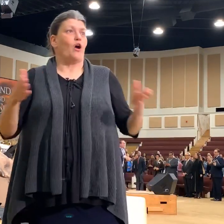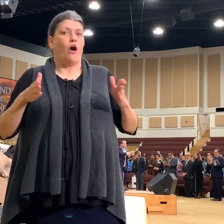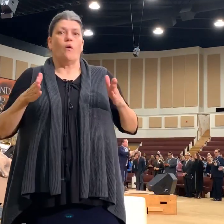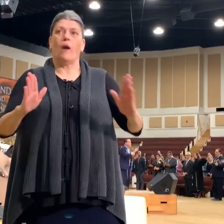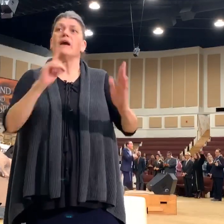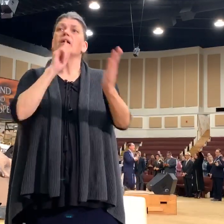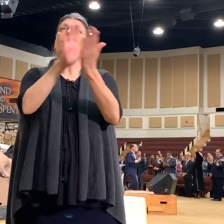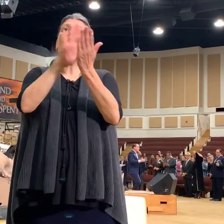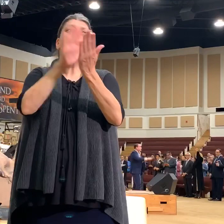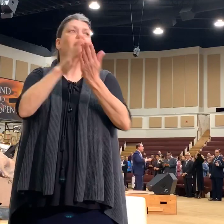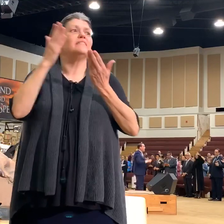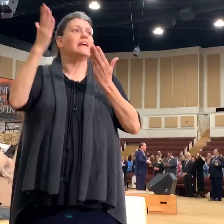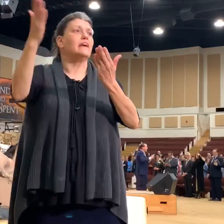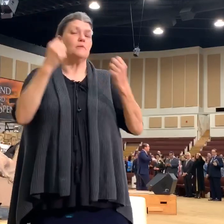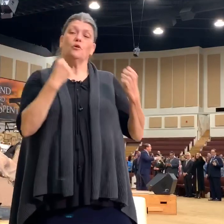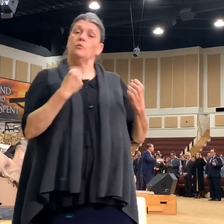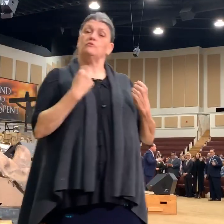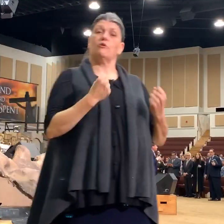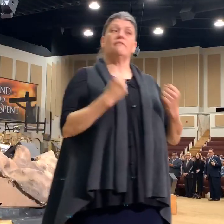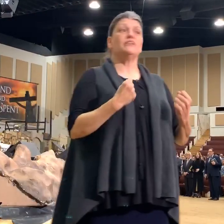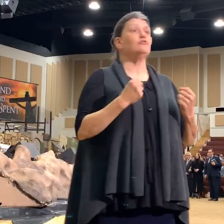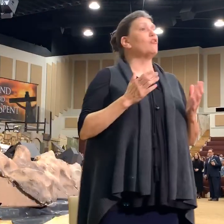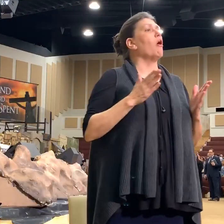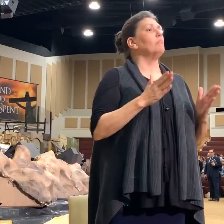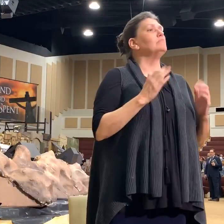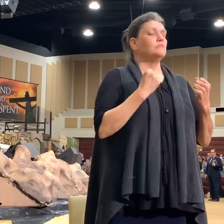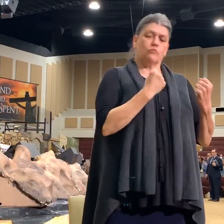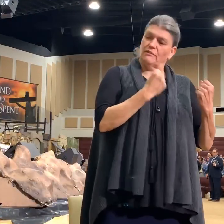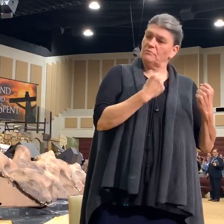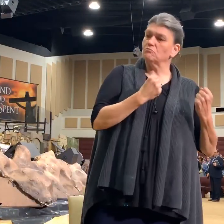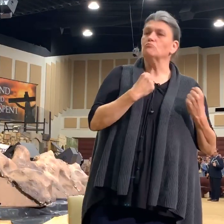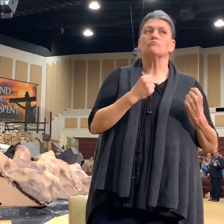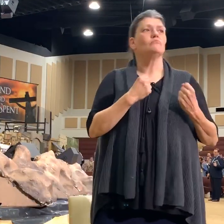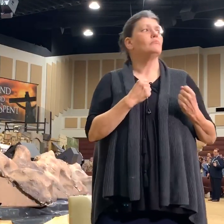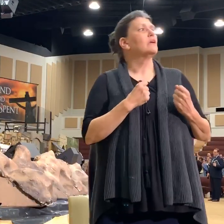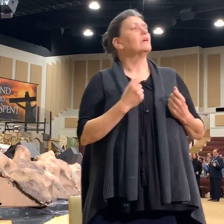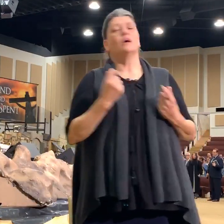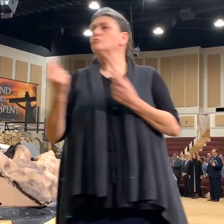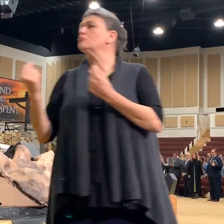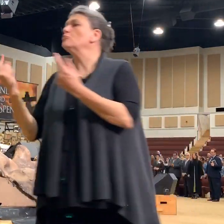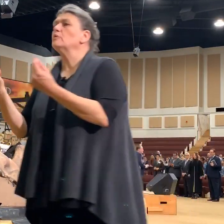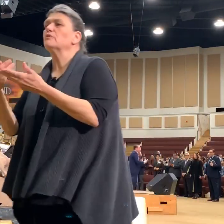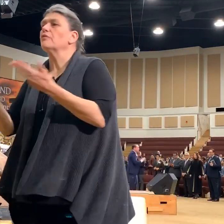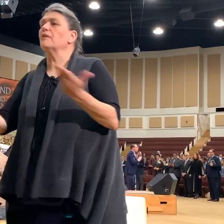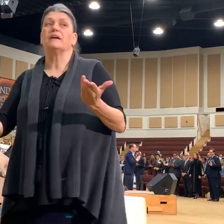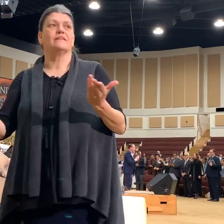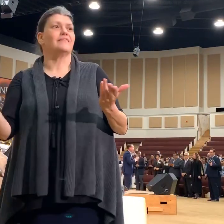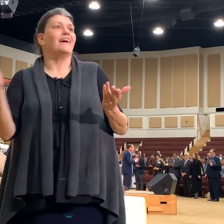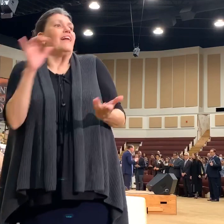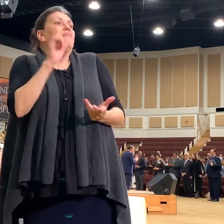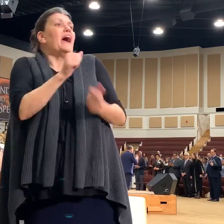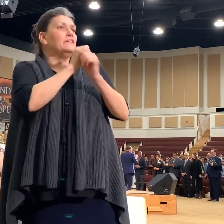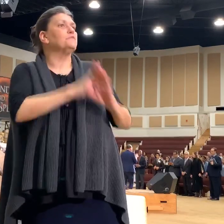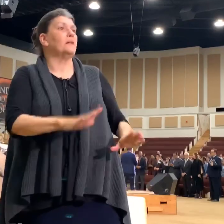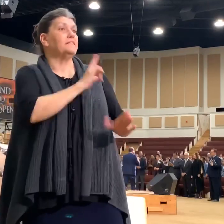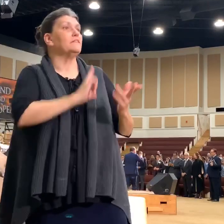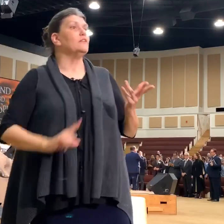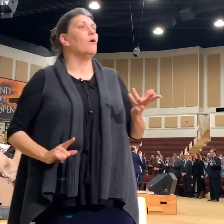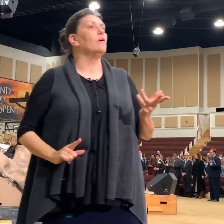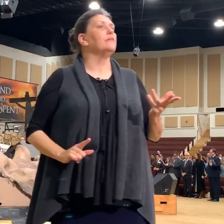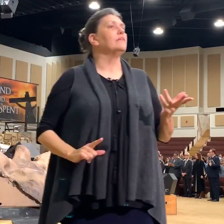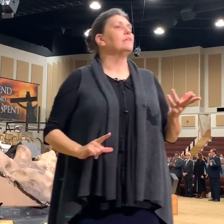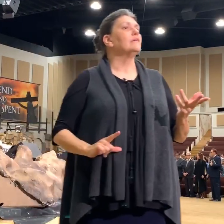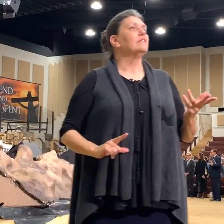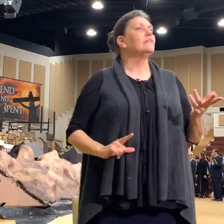him. When you're driving in your car, a successful car, when you're going about your business, that is blessing the Lord. When you are